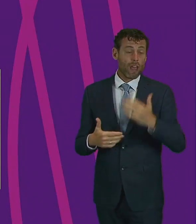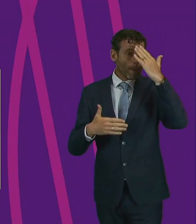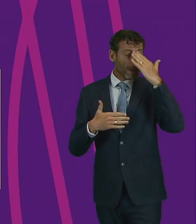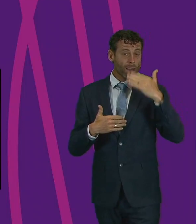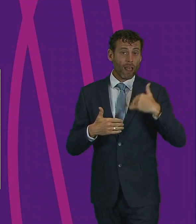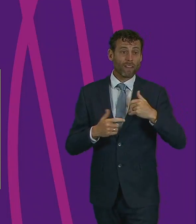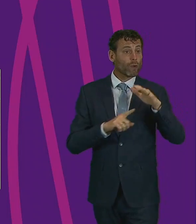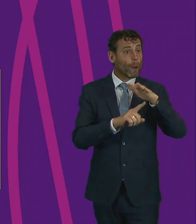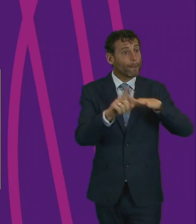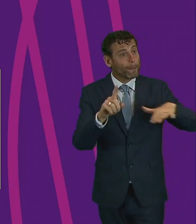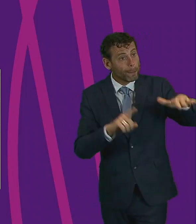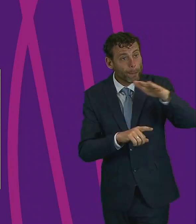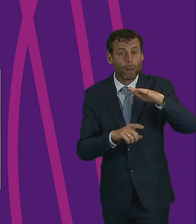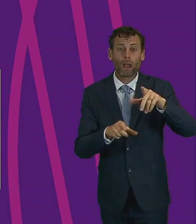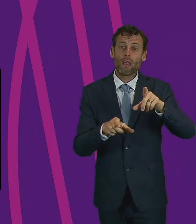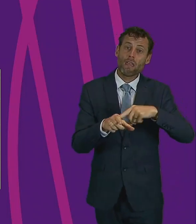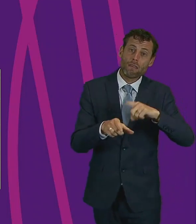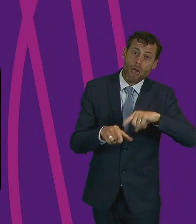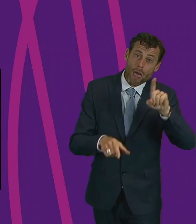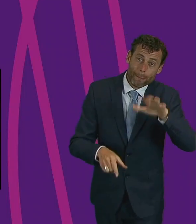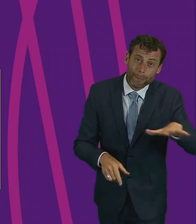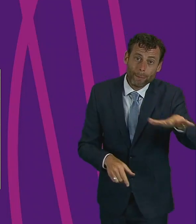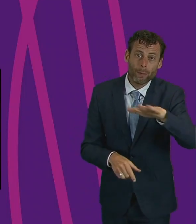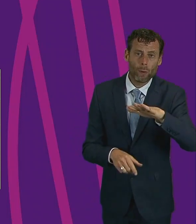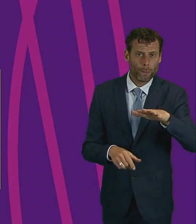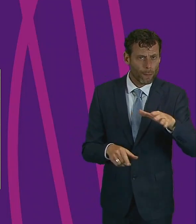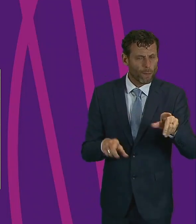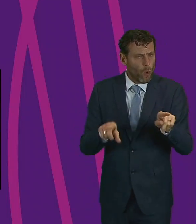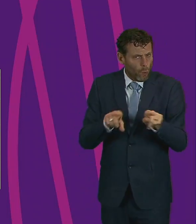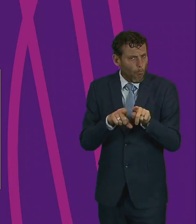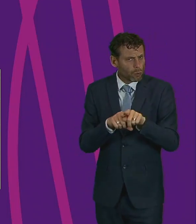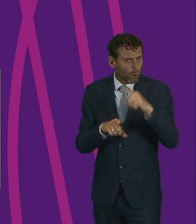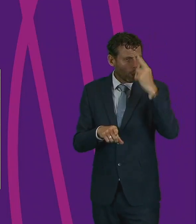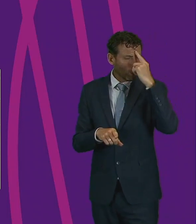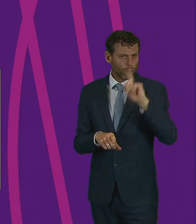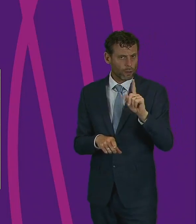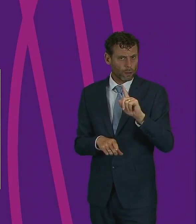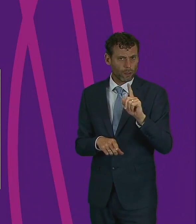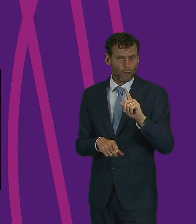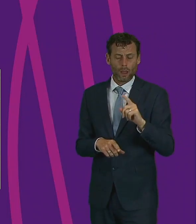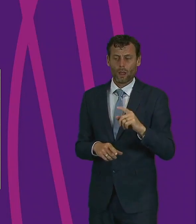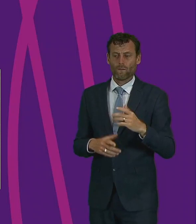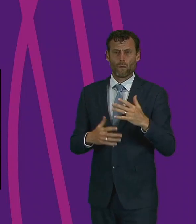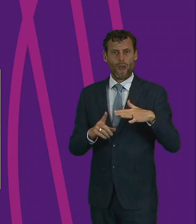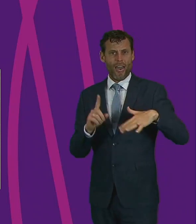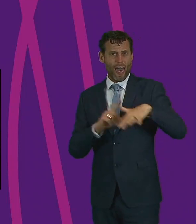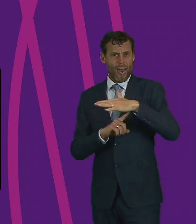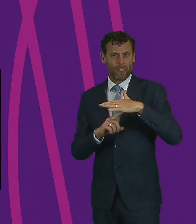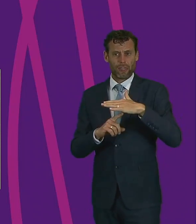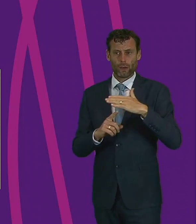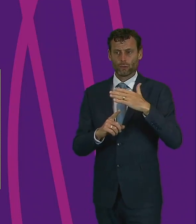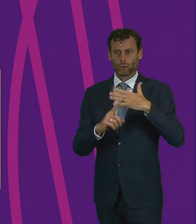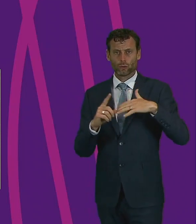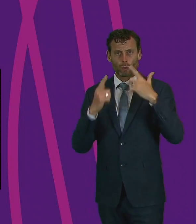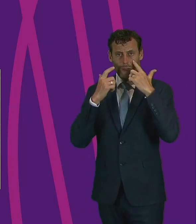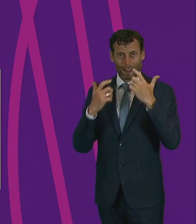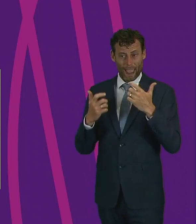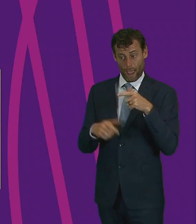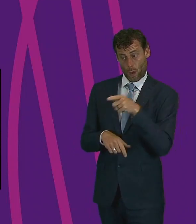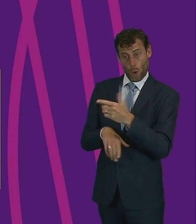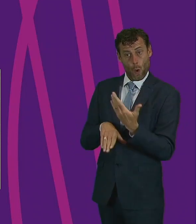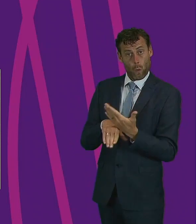and young people, but also to build on the extensive work that has been undertaken for health and social care staff in terms of their